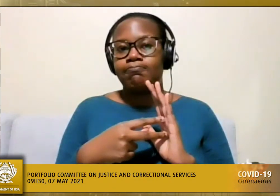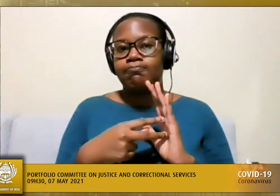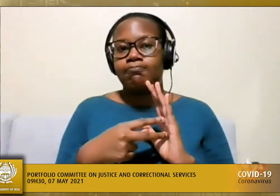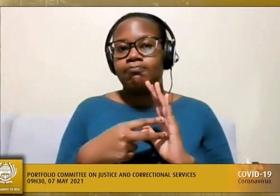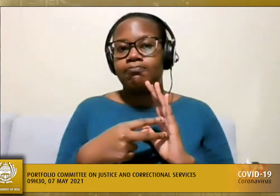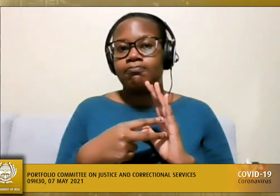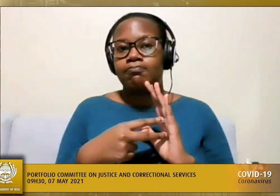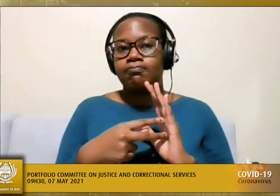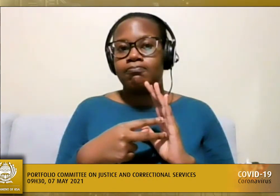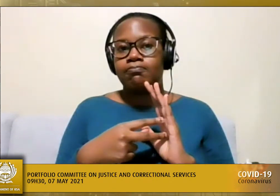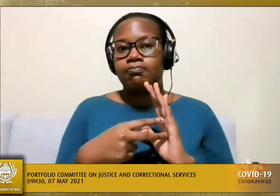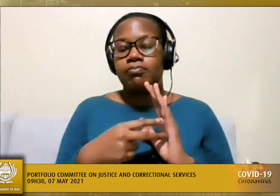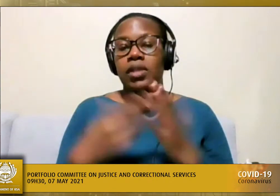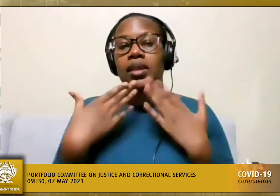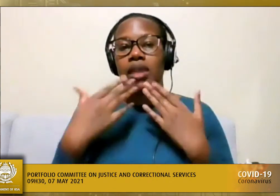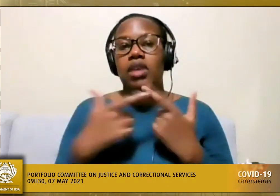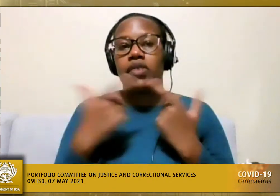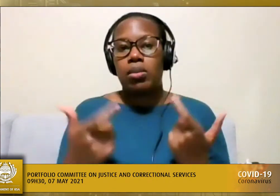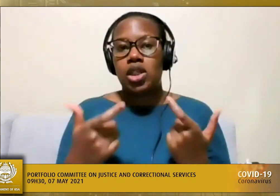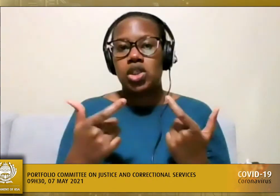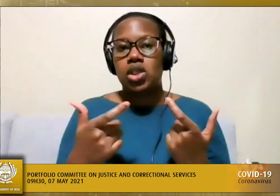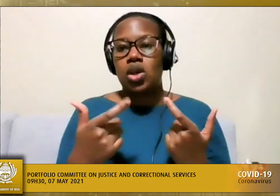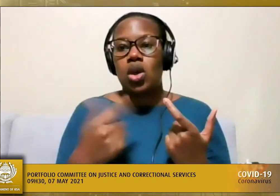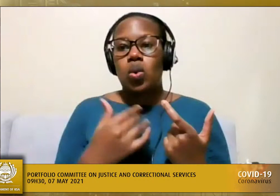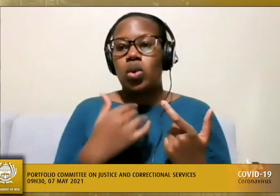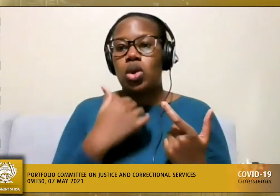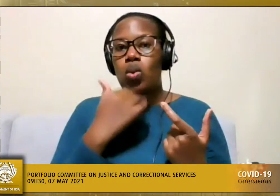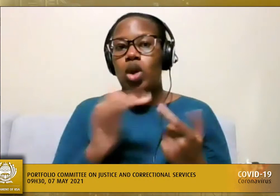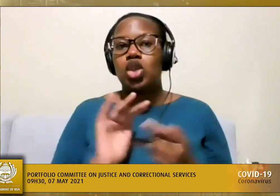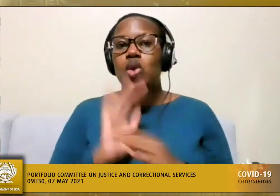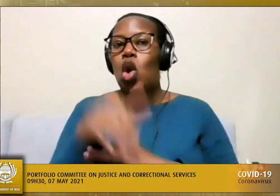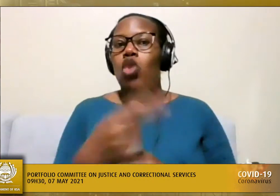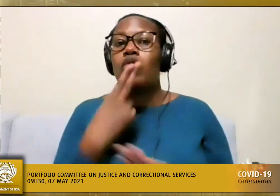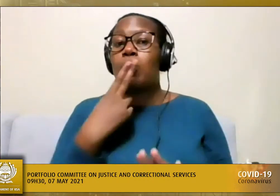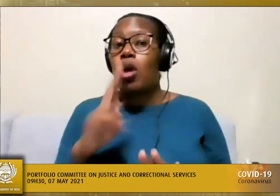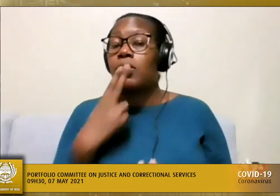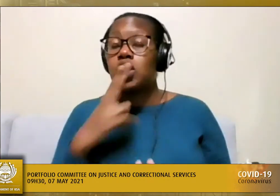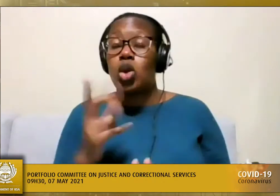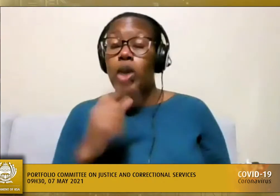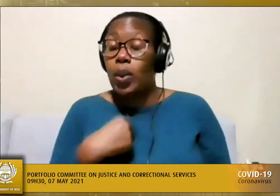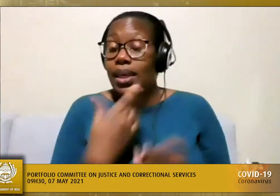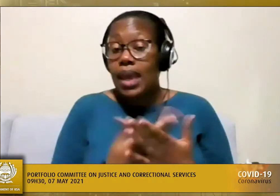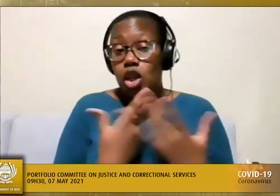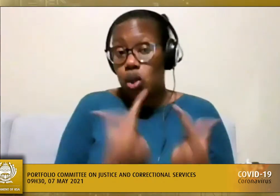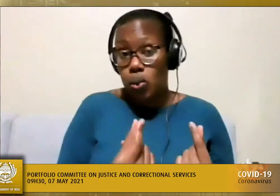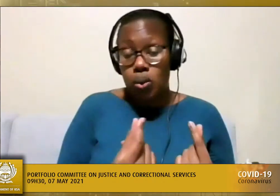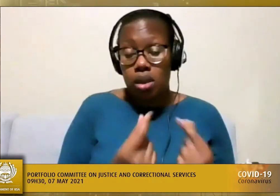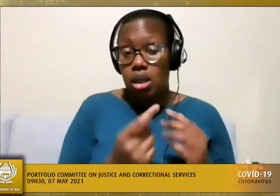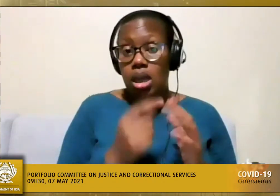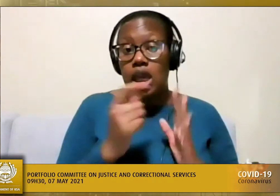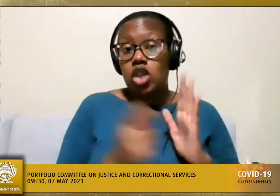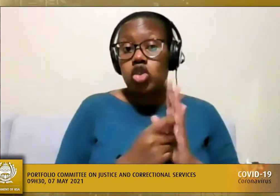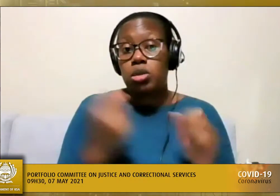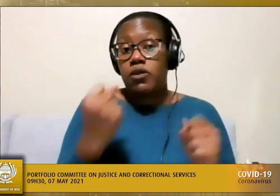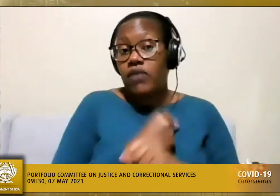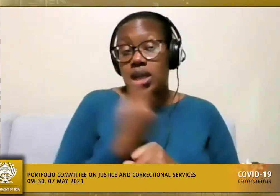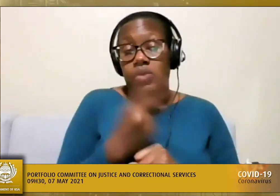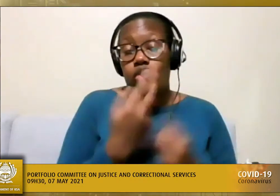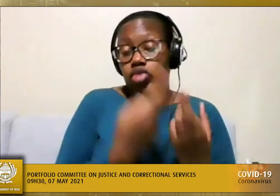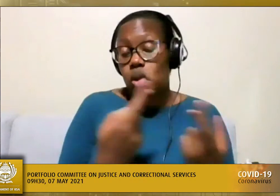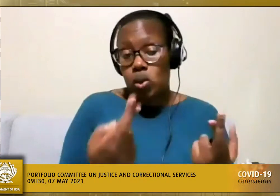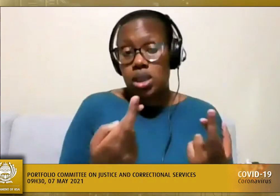and thank you very much we don't want to over promise on what we can do in terms of fighting for resources